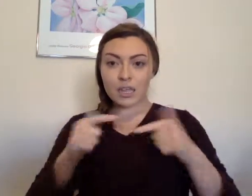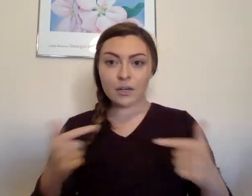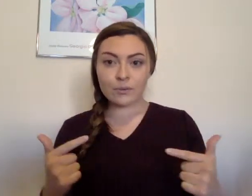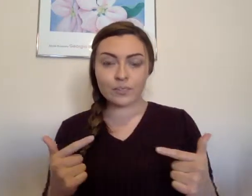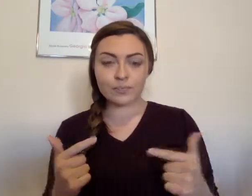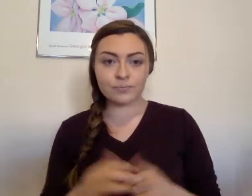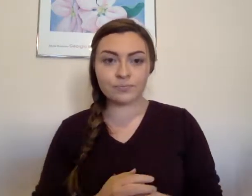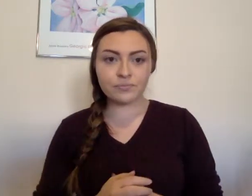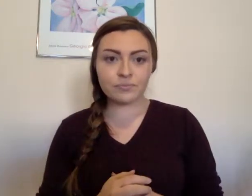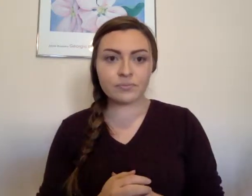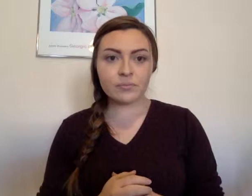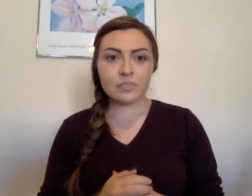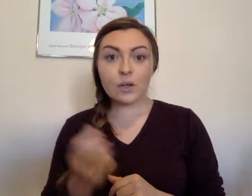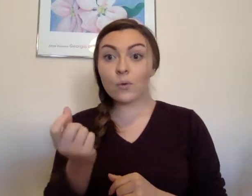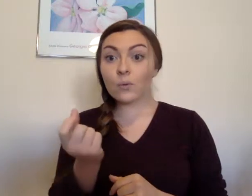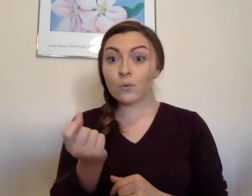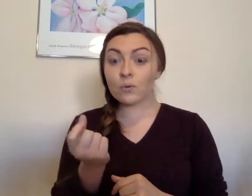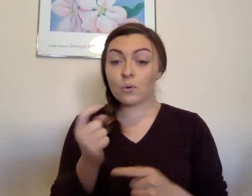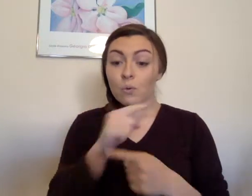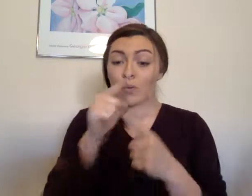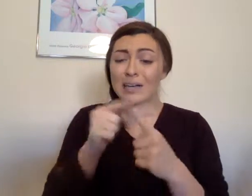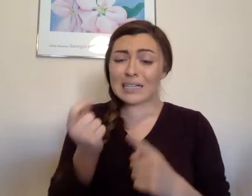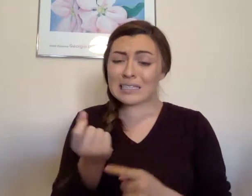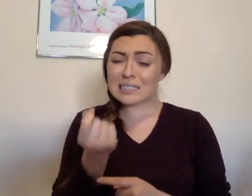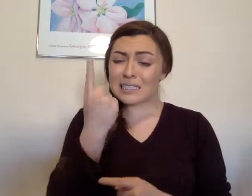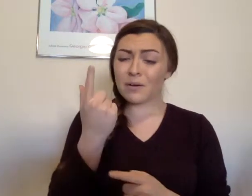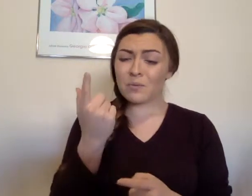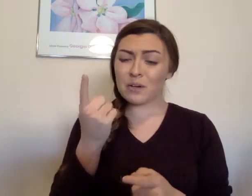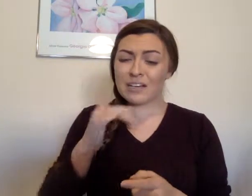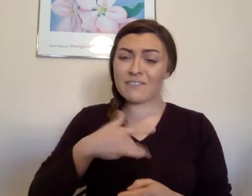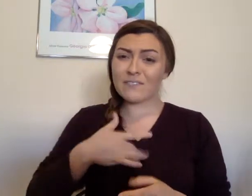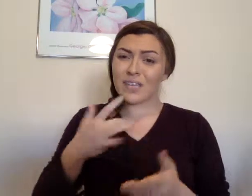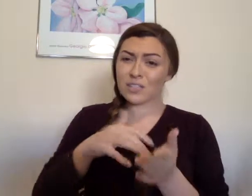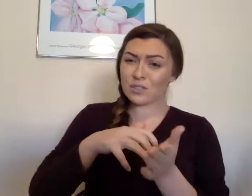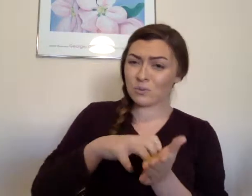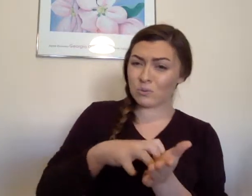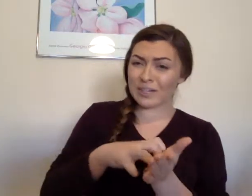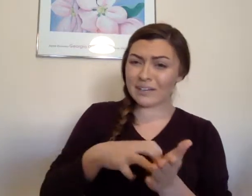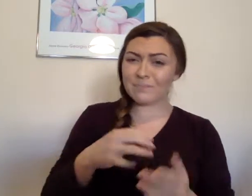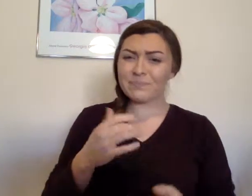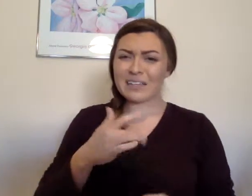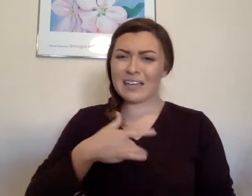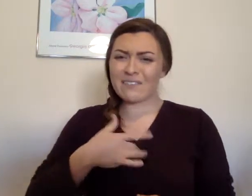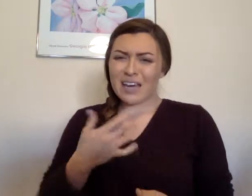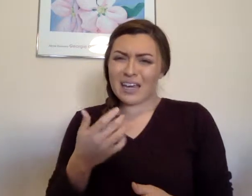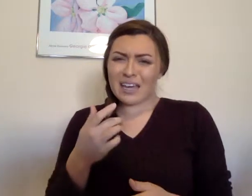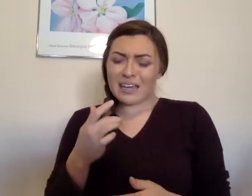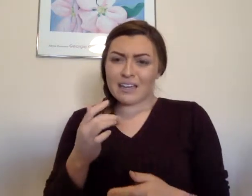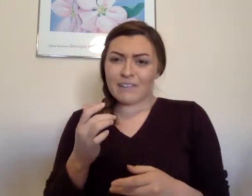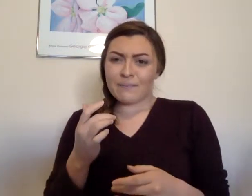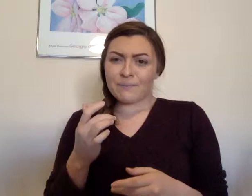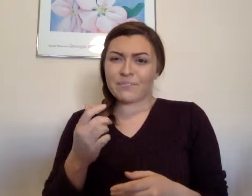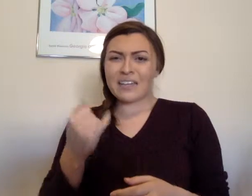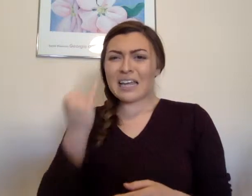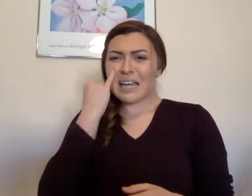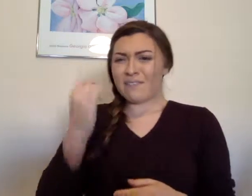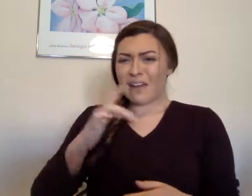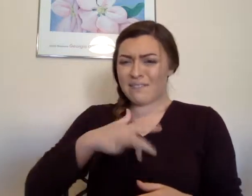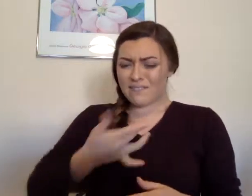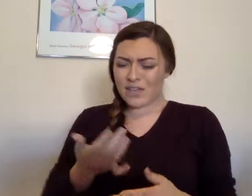somebody feels weak, if I feel weak, I will use weak, closed body language. My shoulders will come